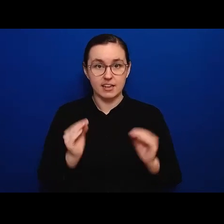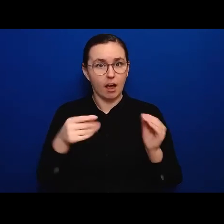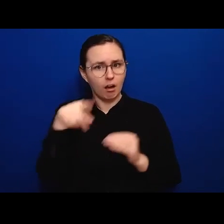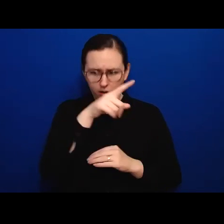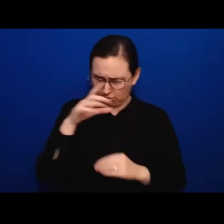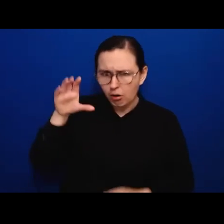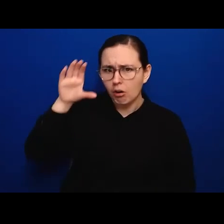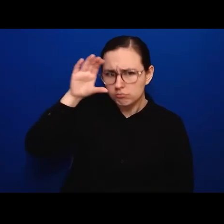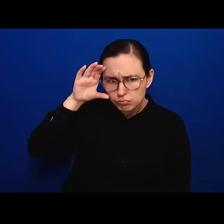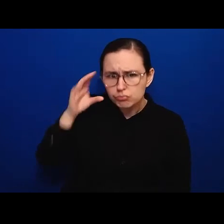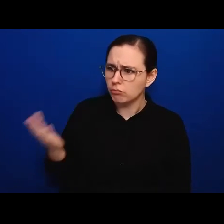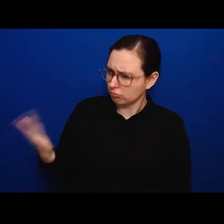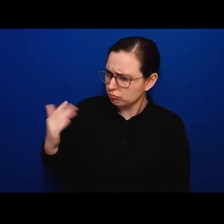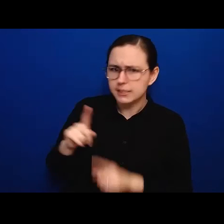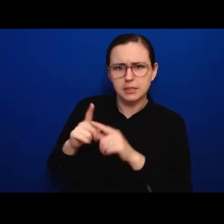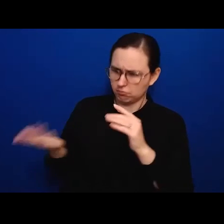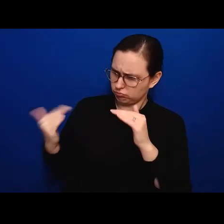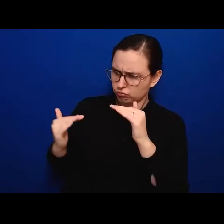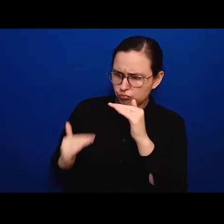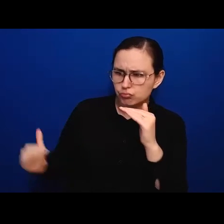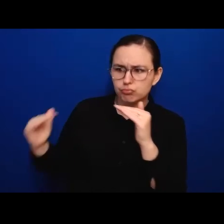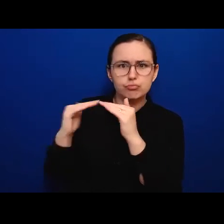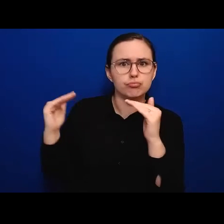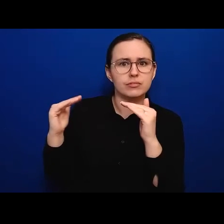And not everyone has the same